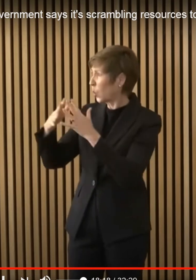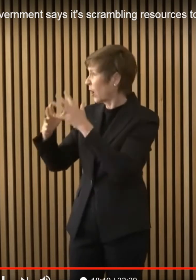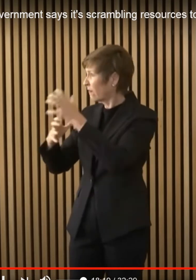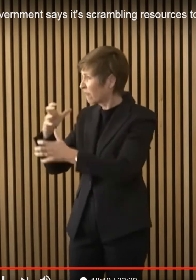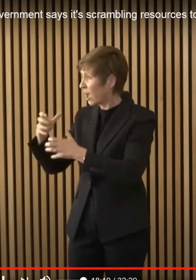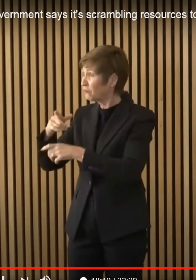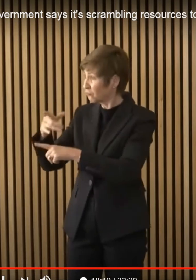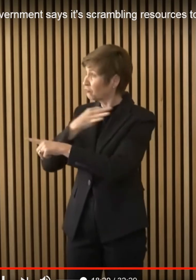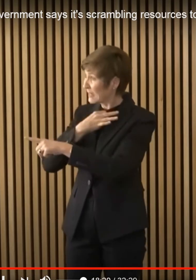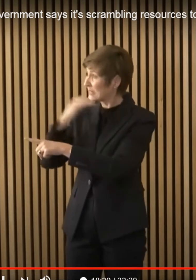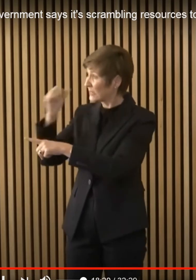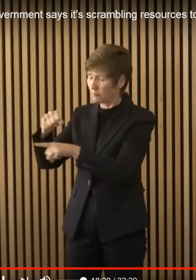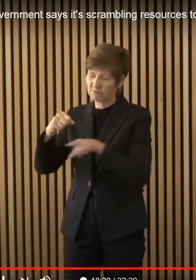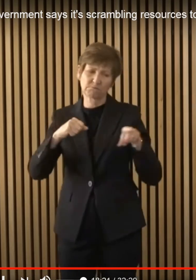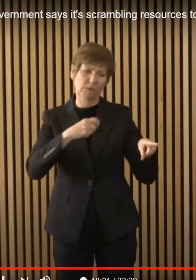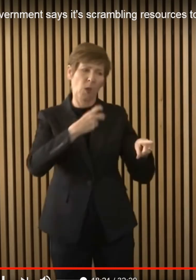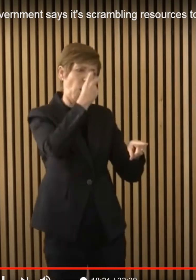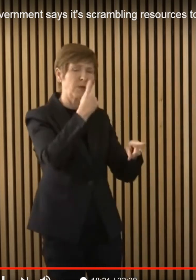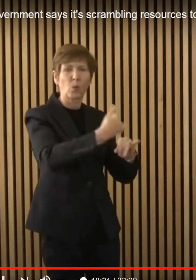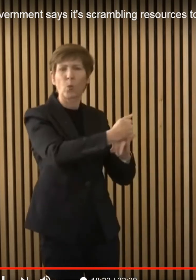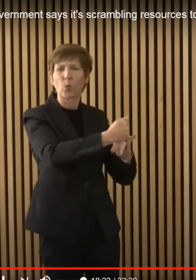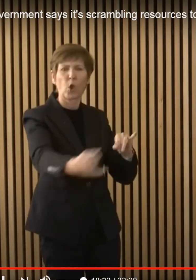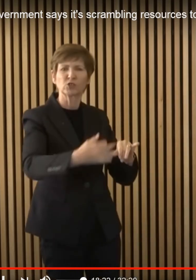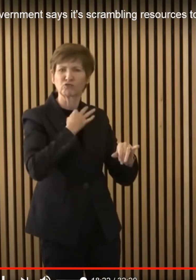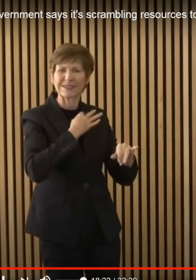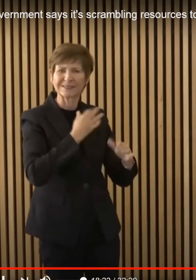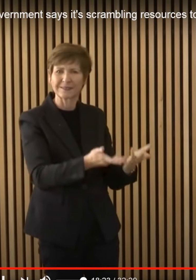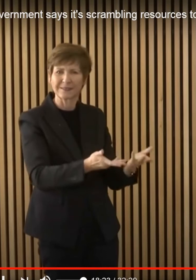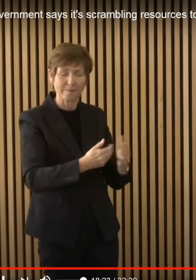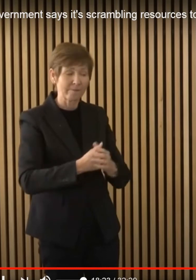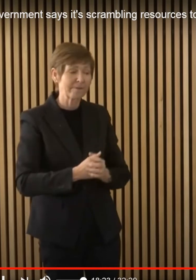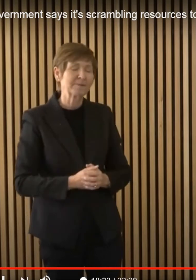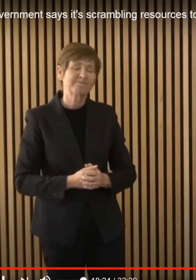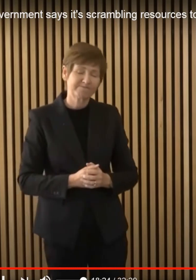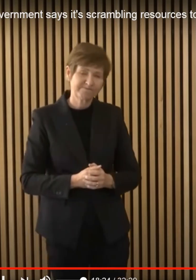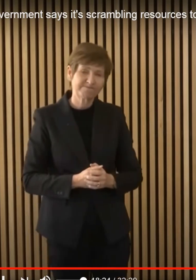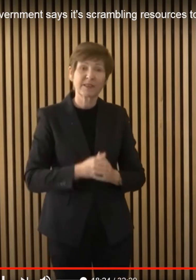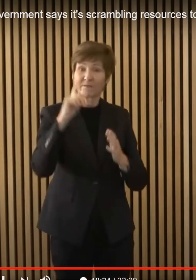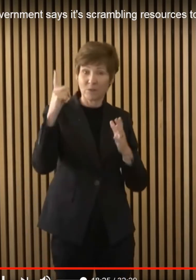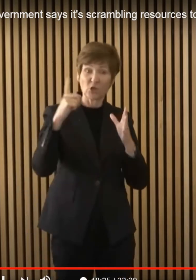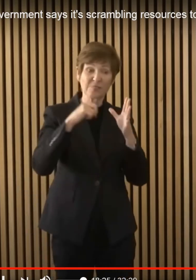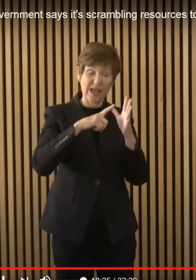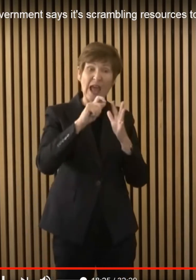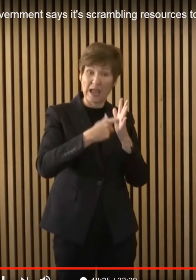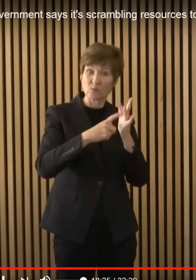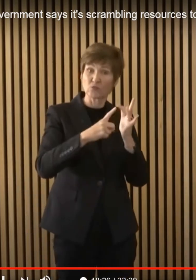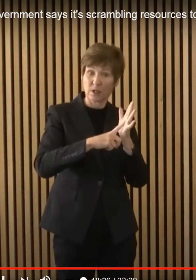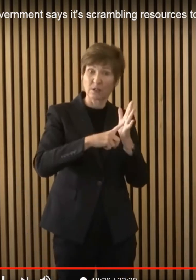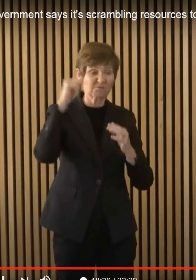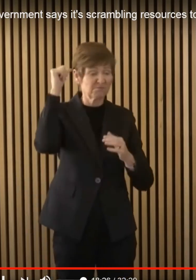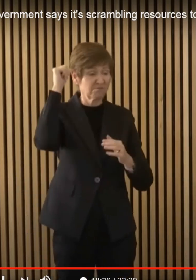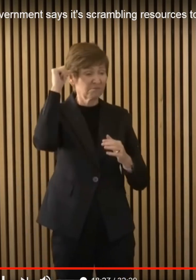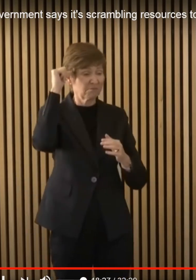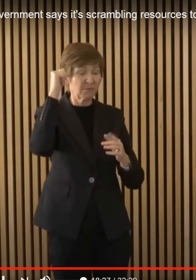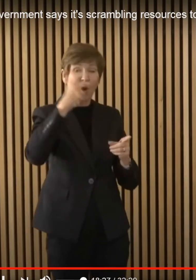advice is that since the 1st of April, as a percentage of Victorian cases, aged care residents represent